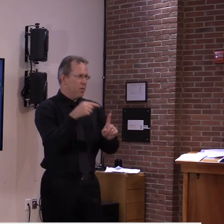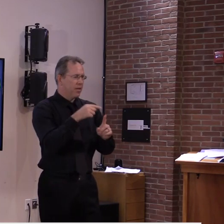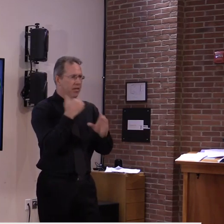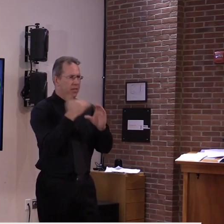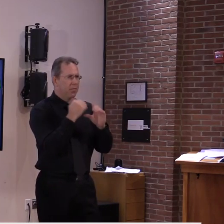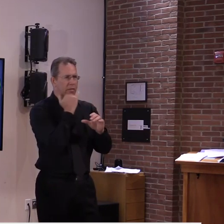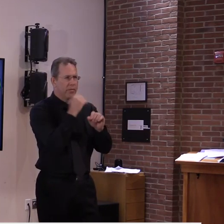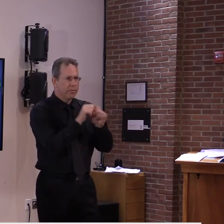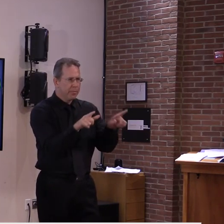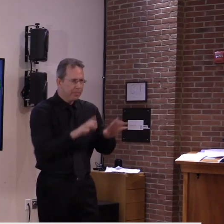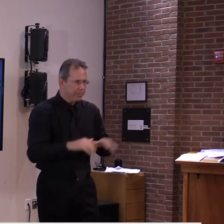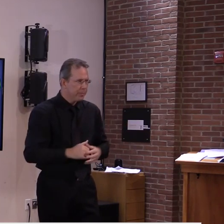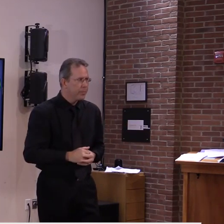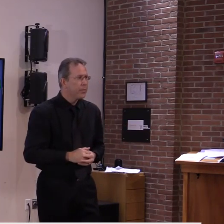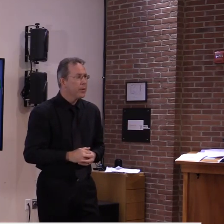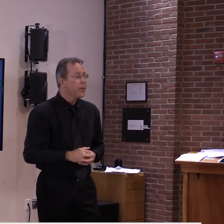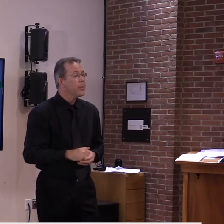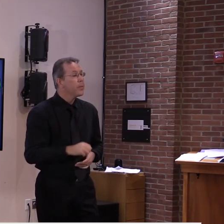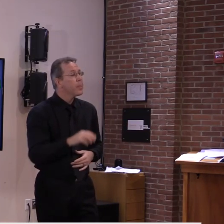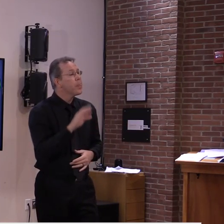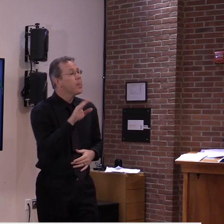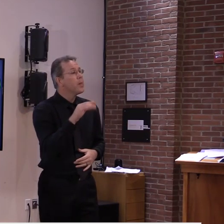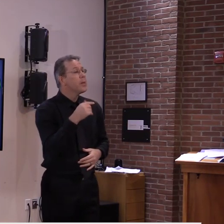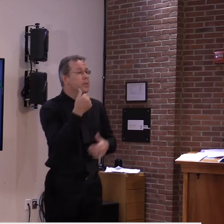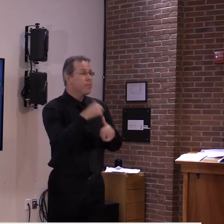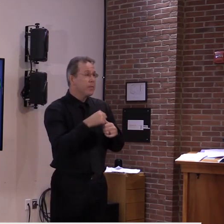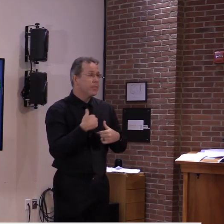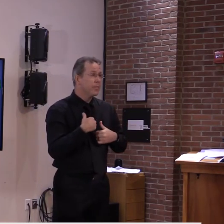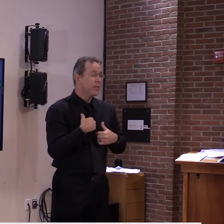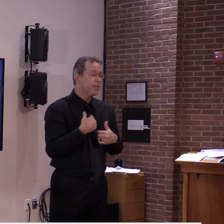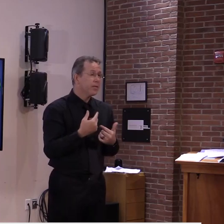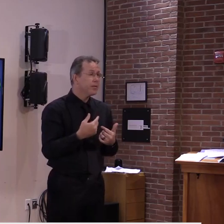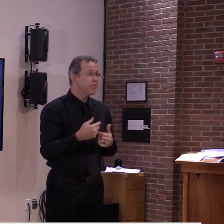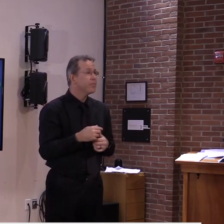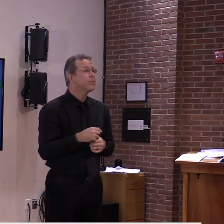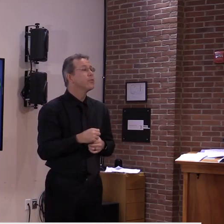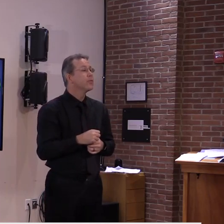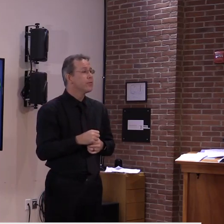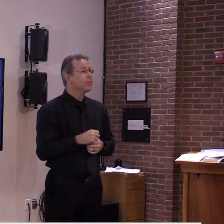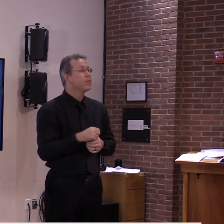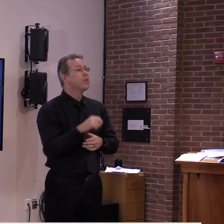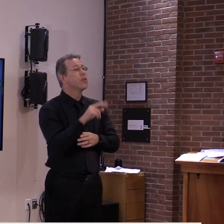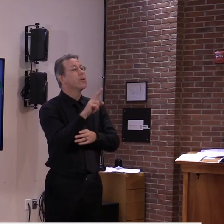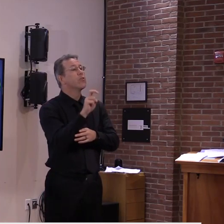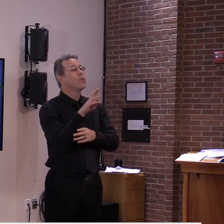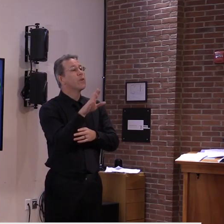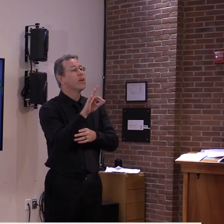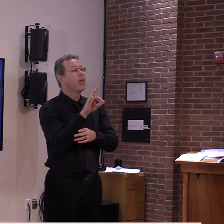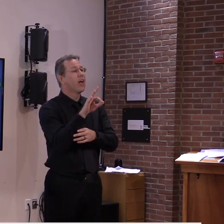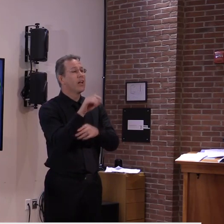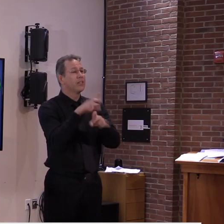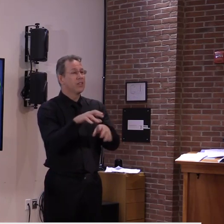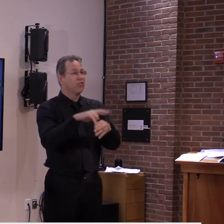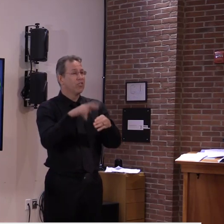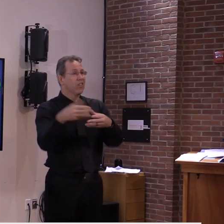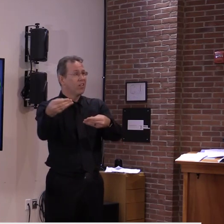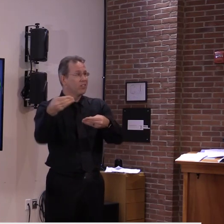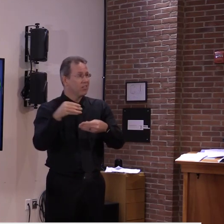was approximately 249 test results that didn't make it to Broad in